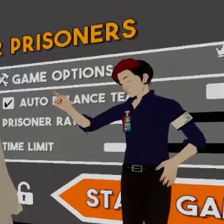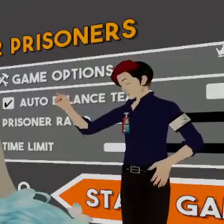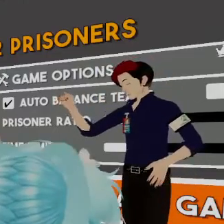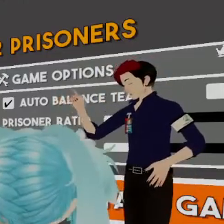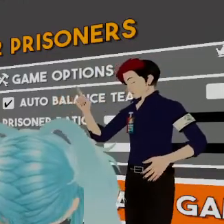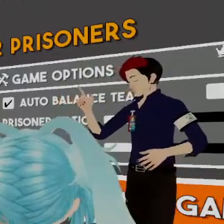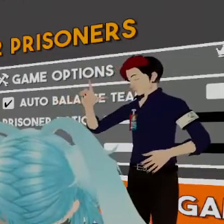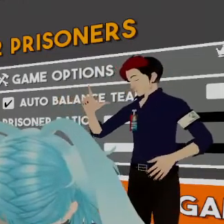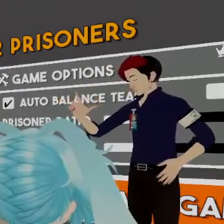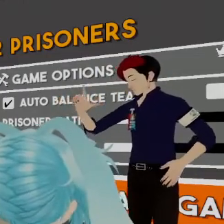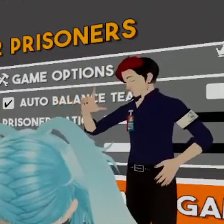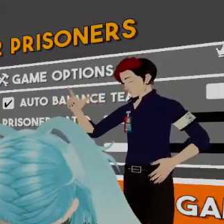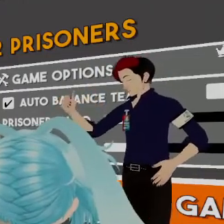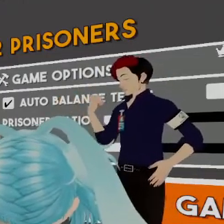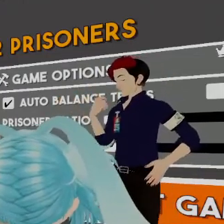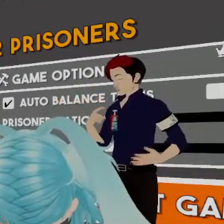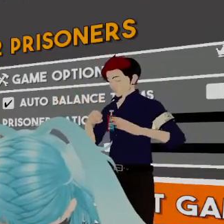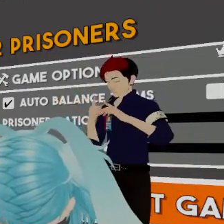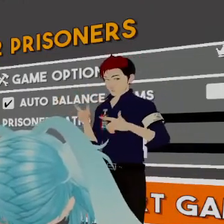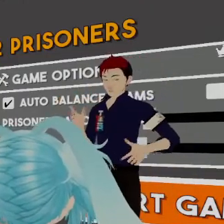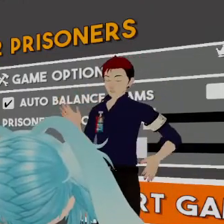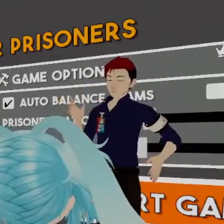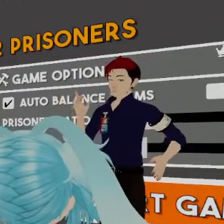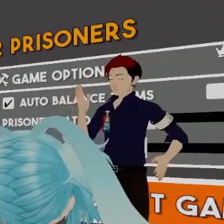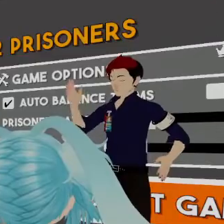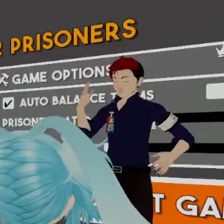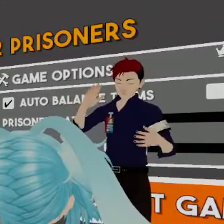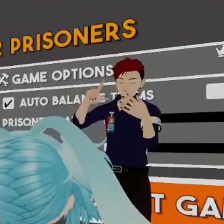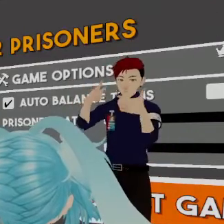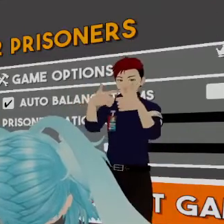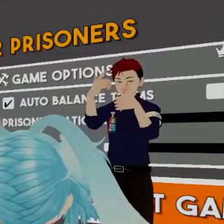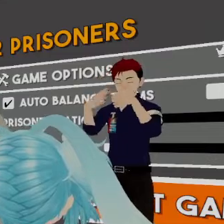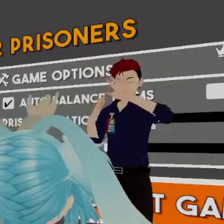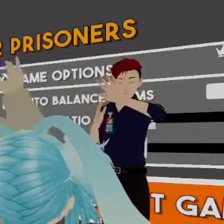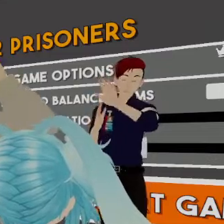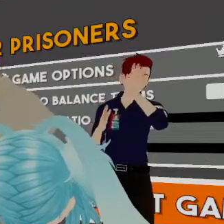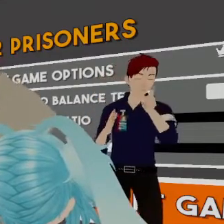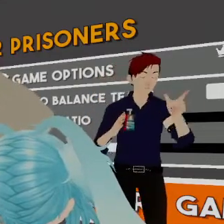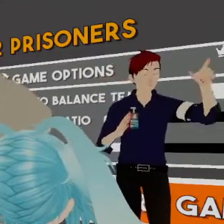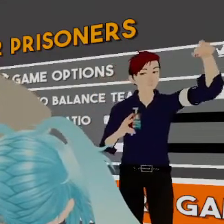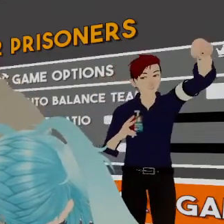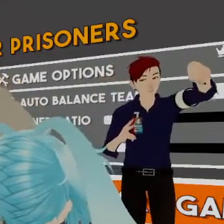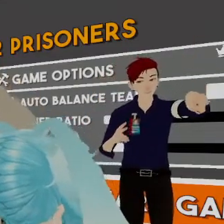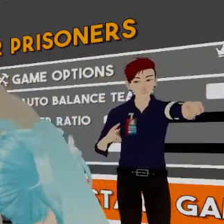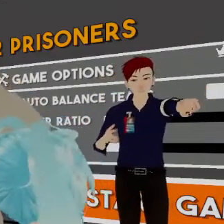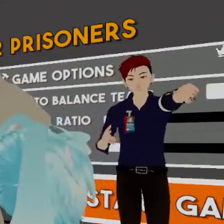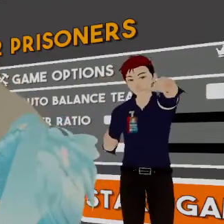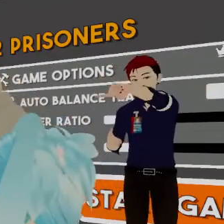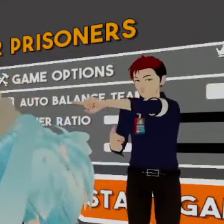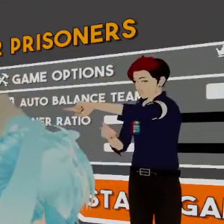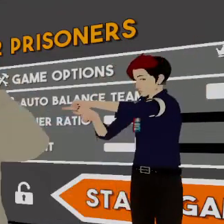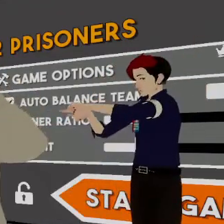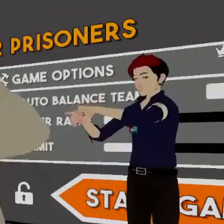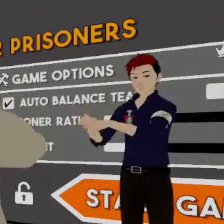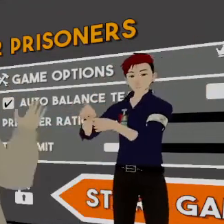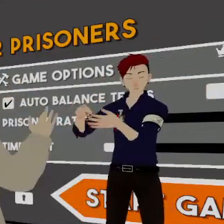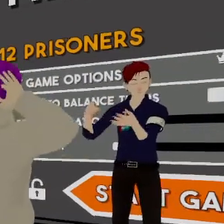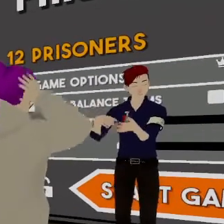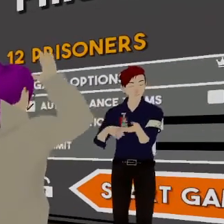snuck out into the library. Found a red car. Went through that like front office. Went out into the parking lot, and then just went into the